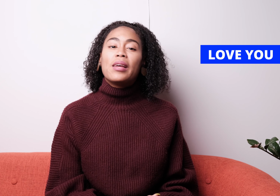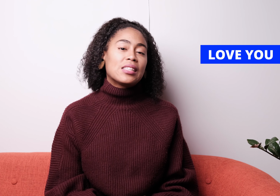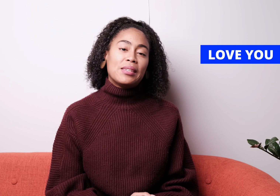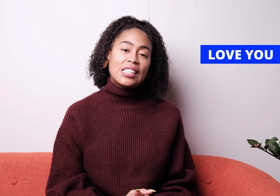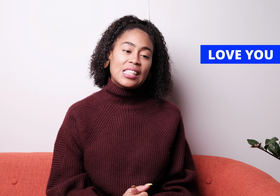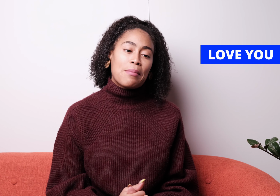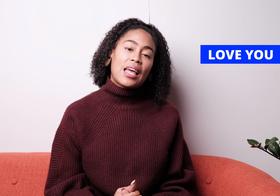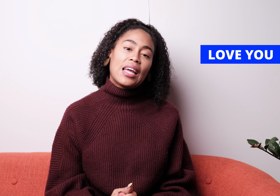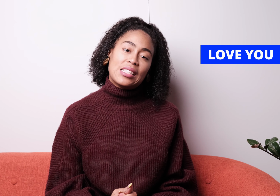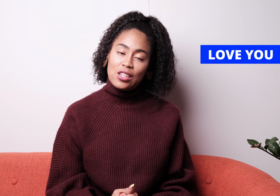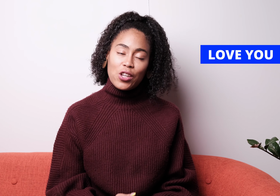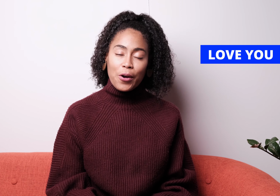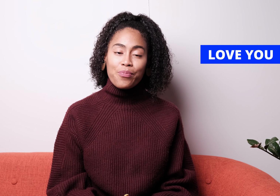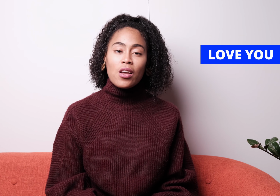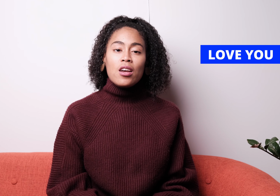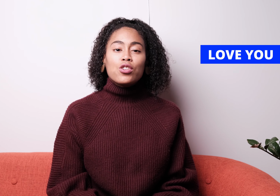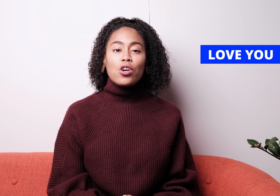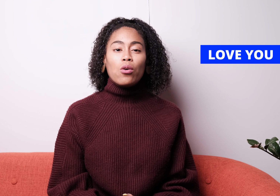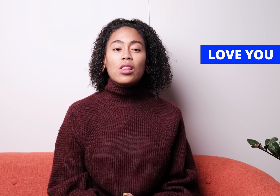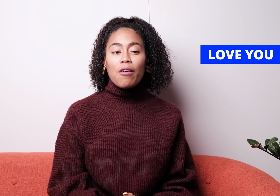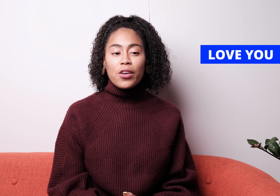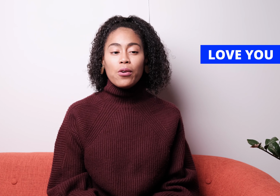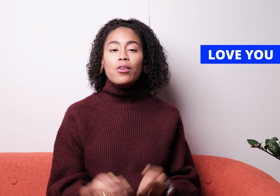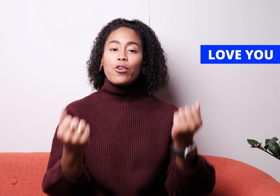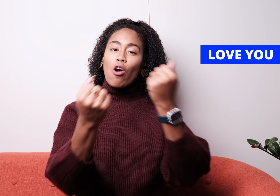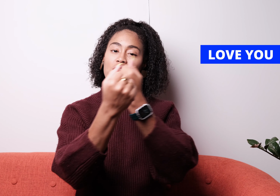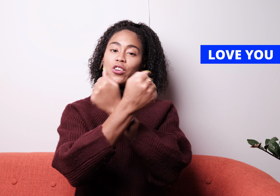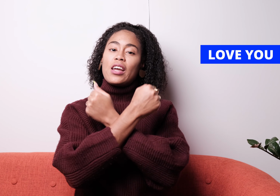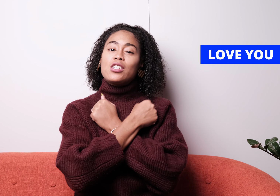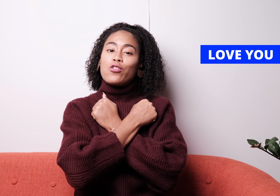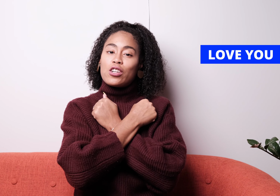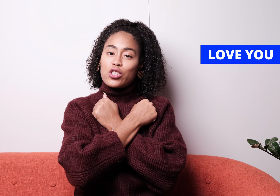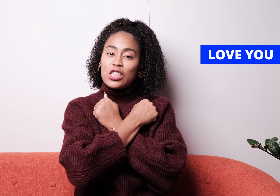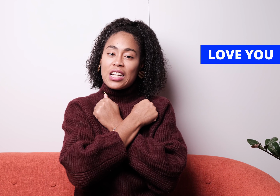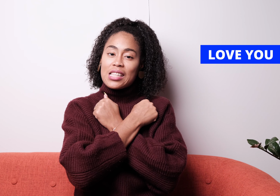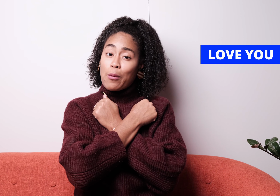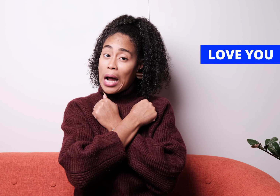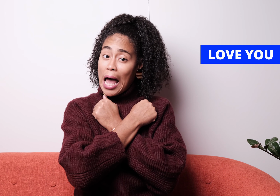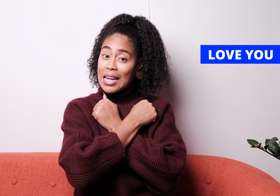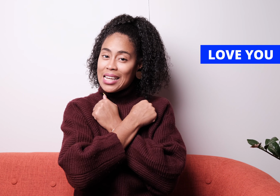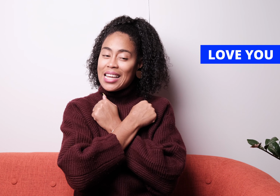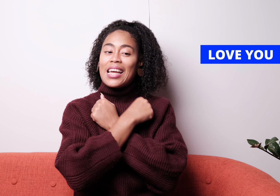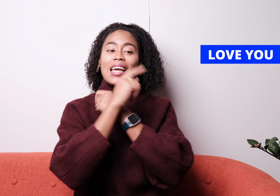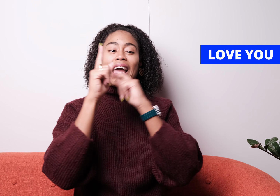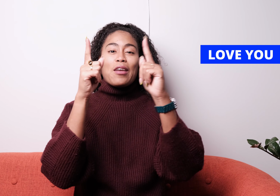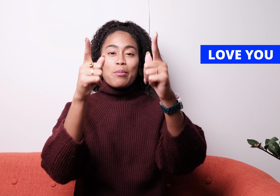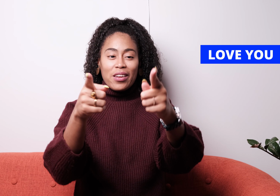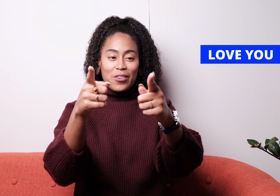it means the same thing and it's easier. So love you, you're crossing your hands across your chest like Wakanda and you're putting your